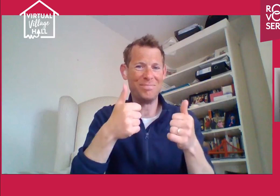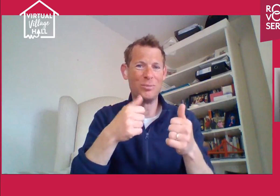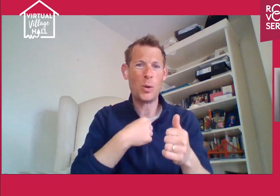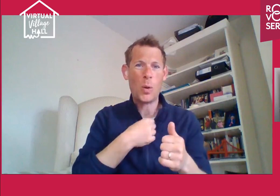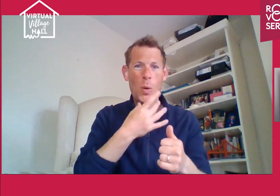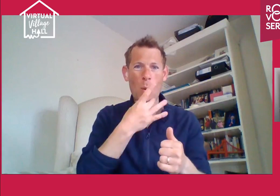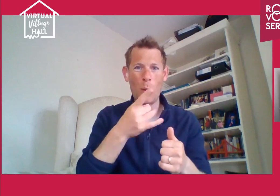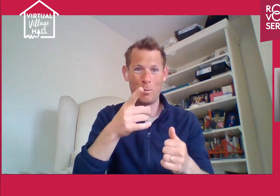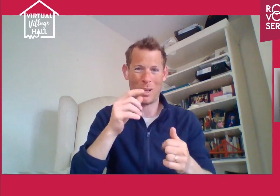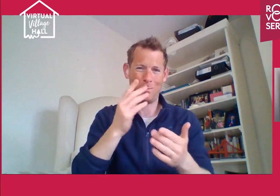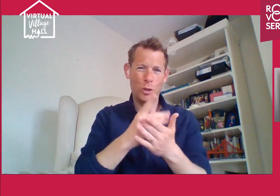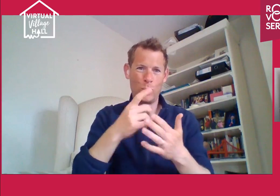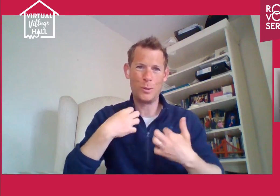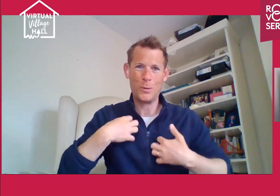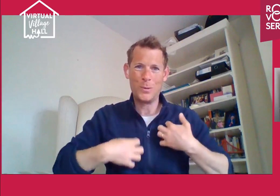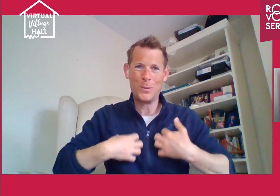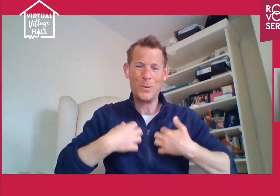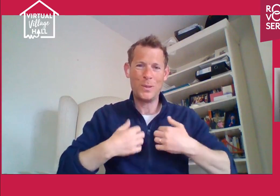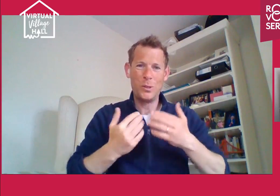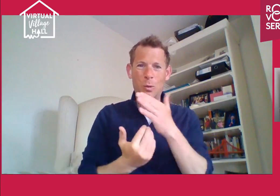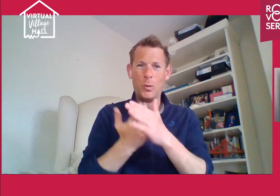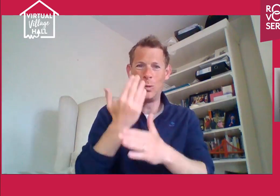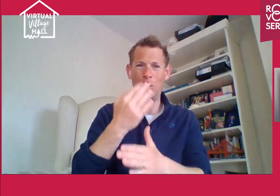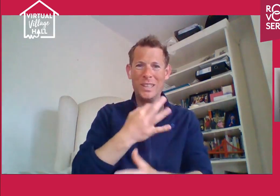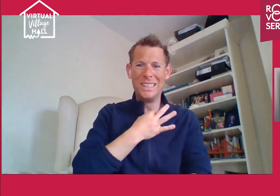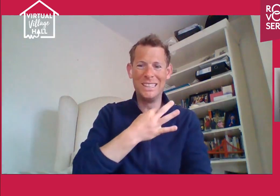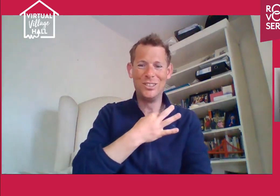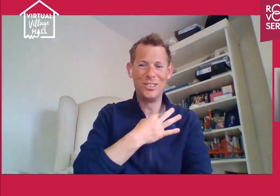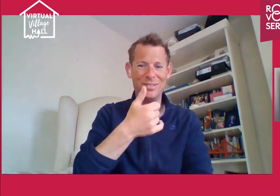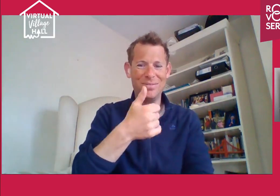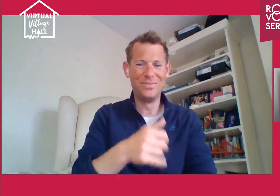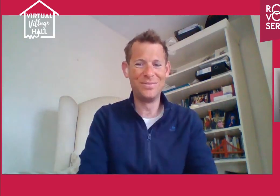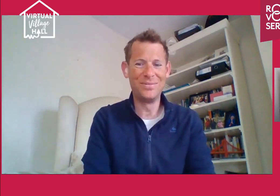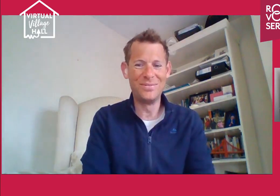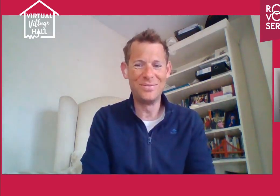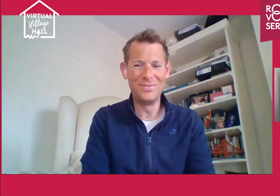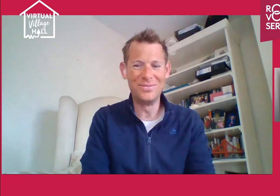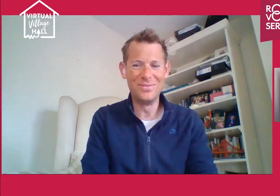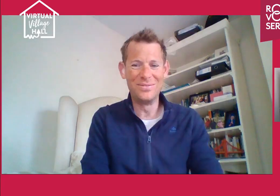fantastic new kitchen. I'm sure you're really excited to get a new kitchen.